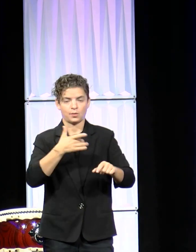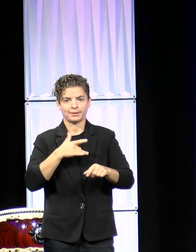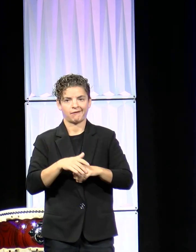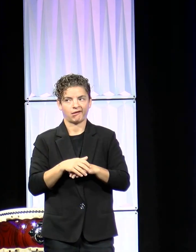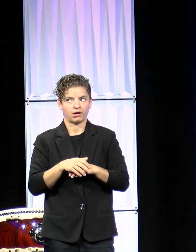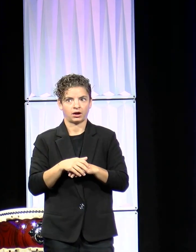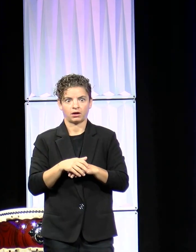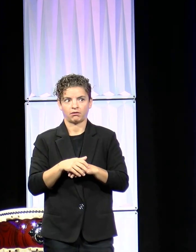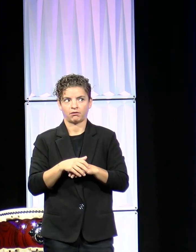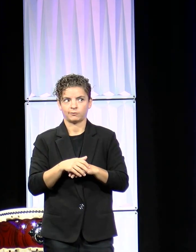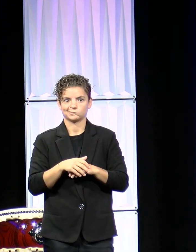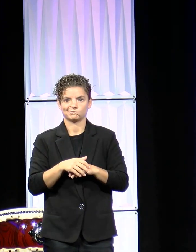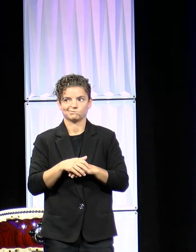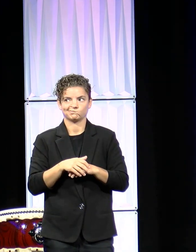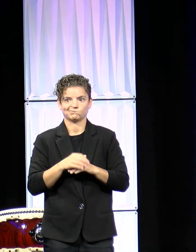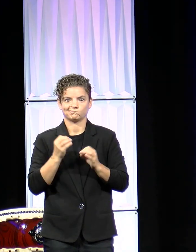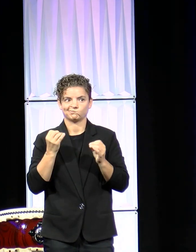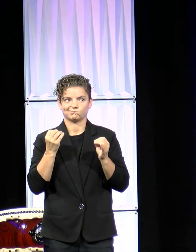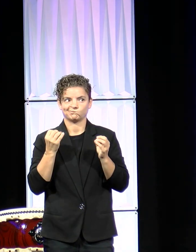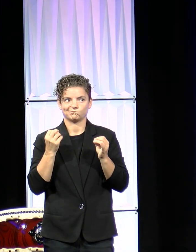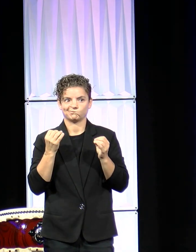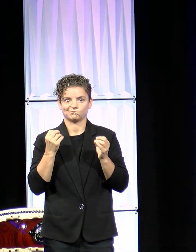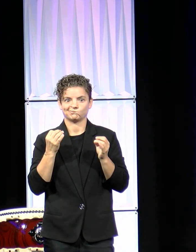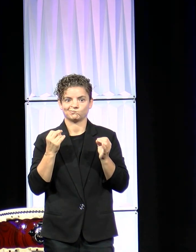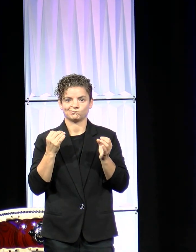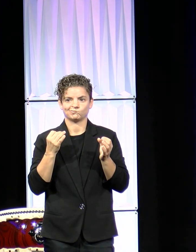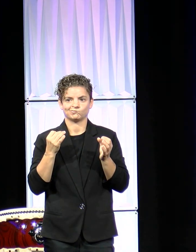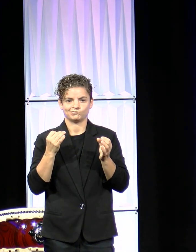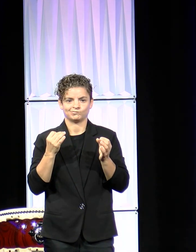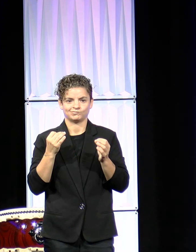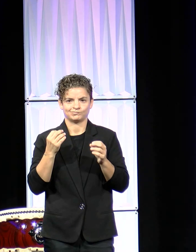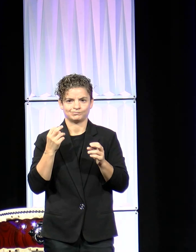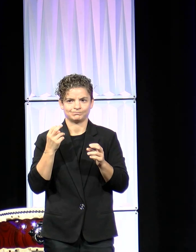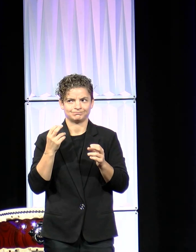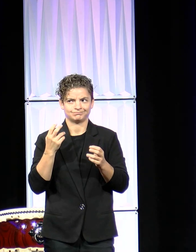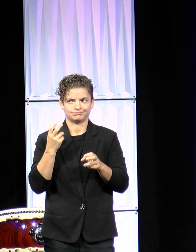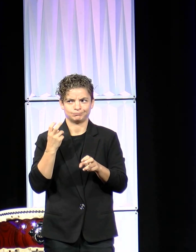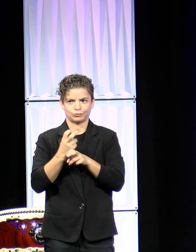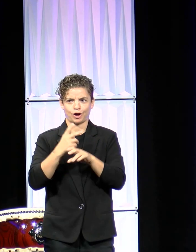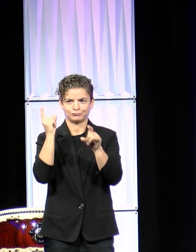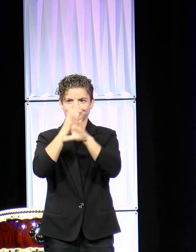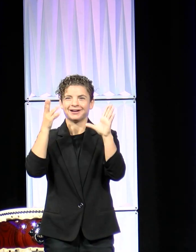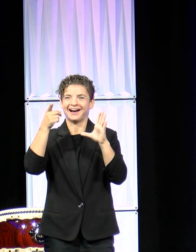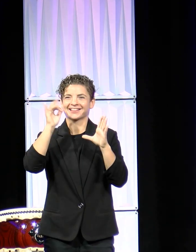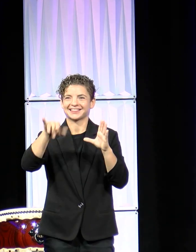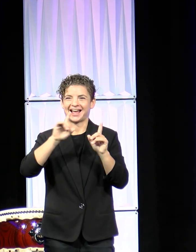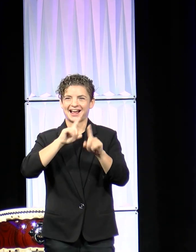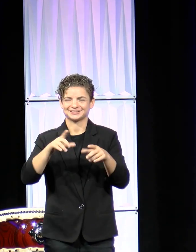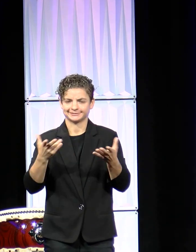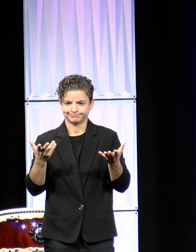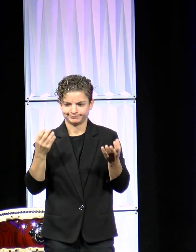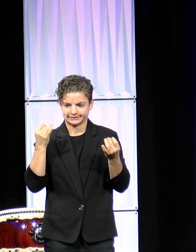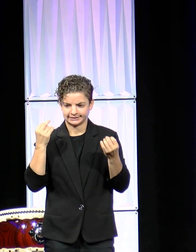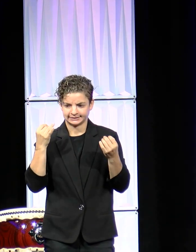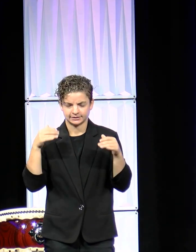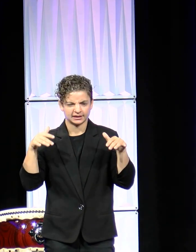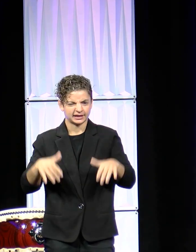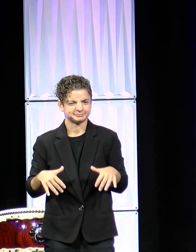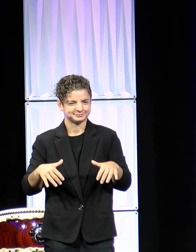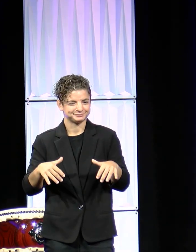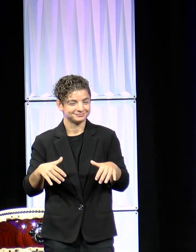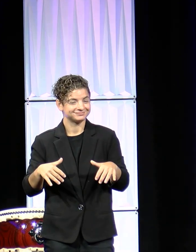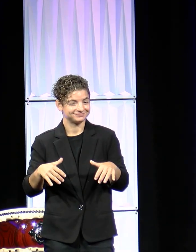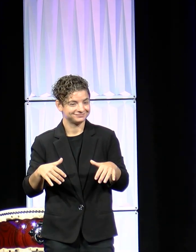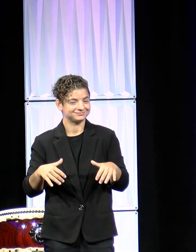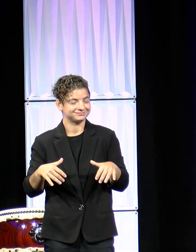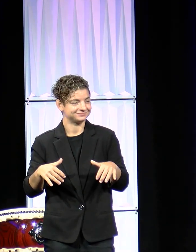So that kind of brings us back to that belief in a just world. I don't think that everyone who holds on to that belief